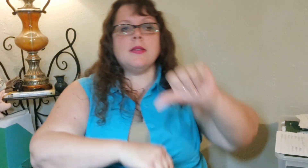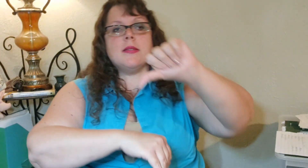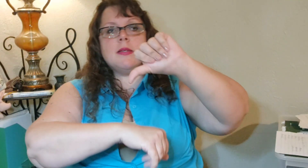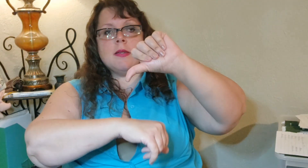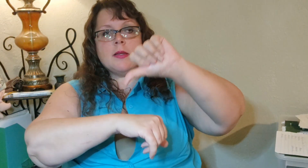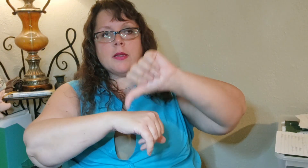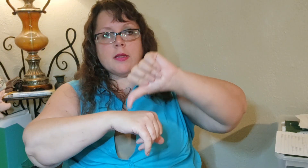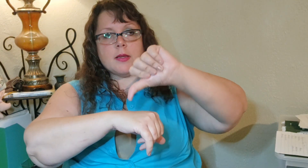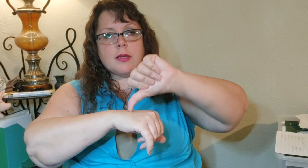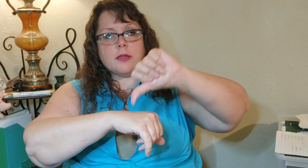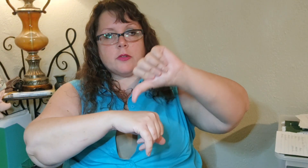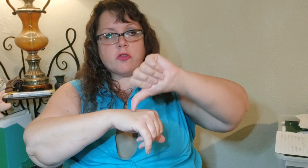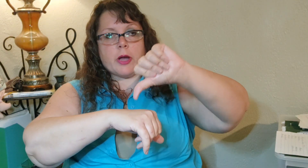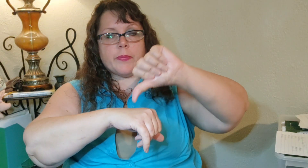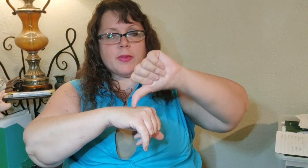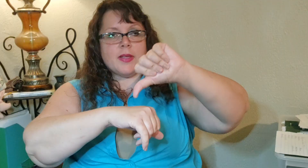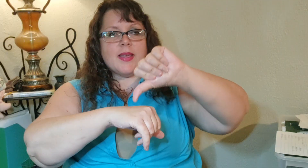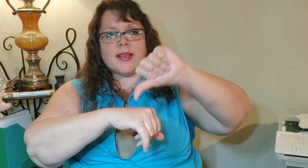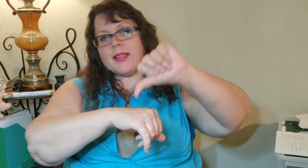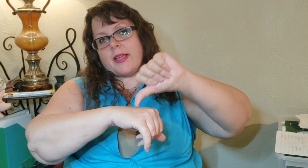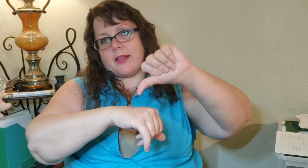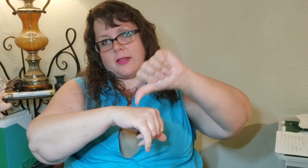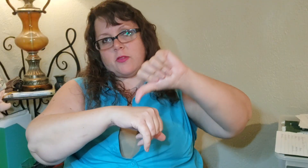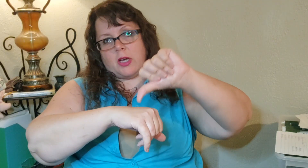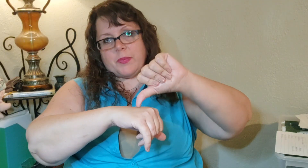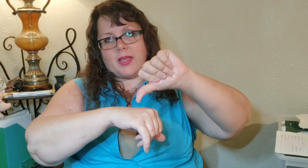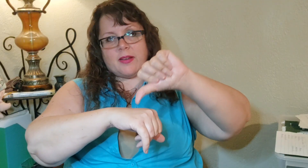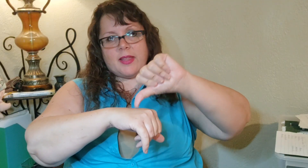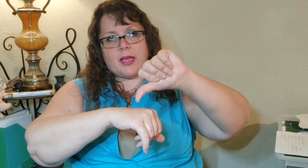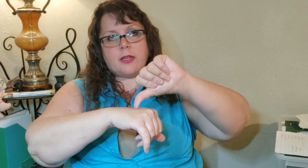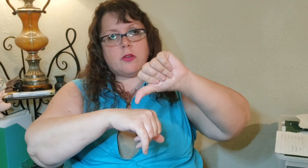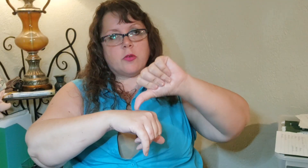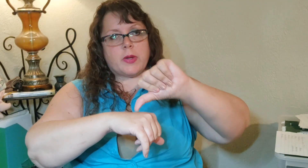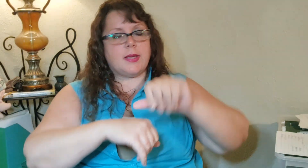Anoint, the drop, kind of like a dropping on the head, anoint.